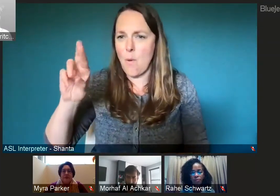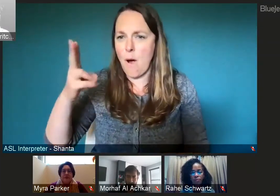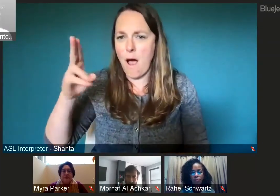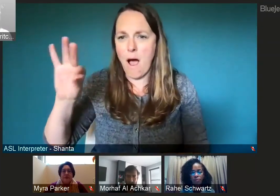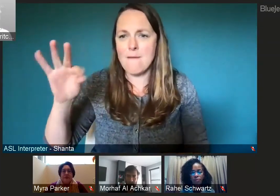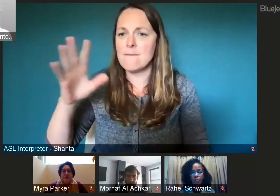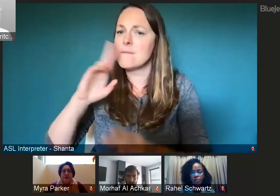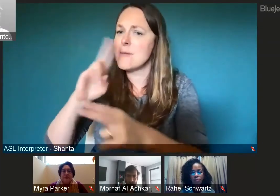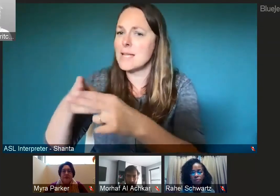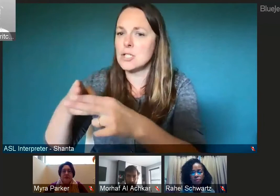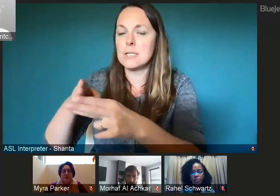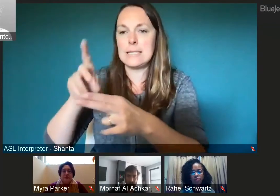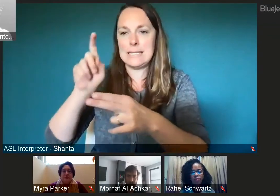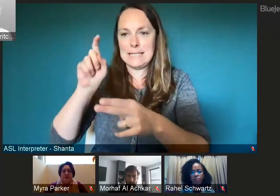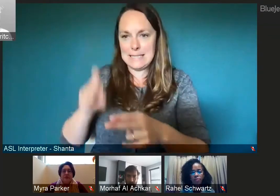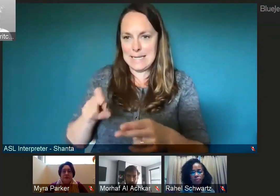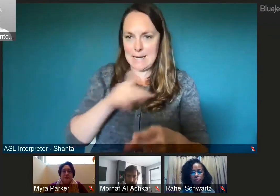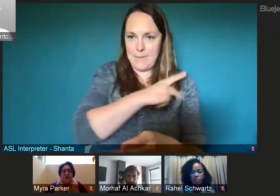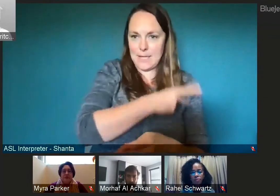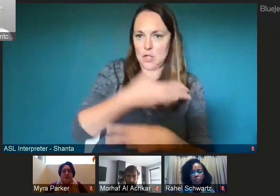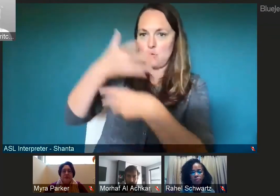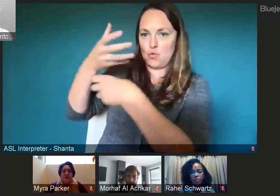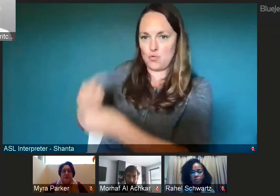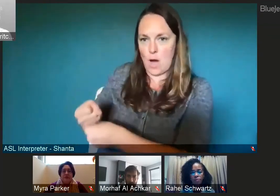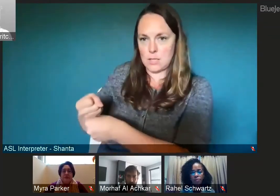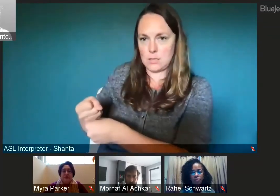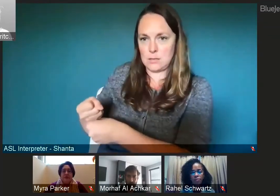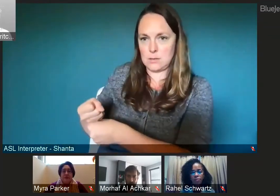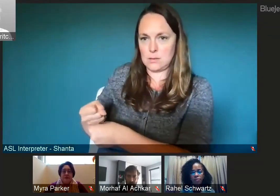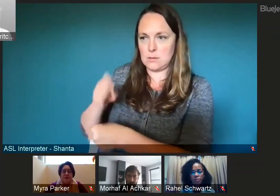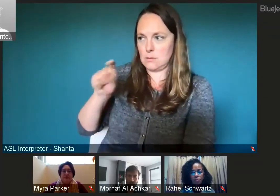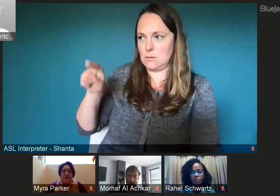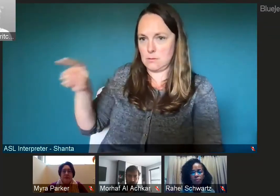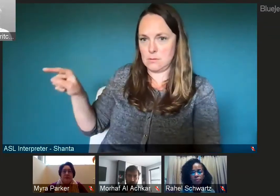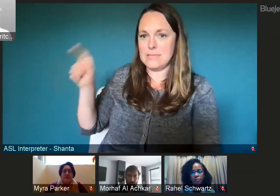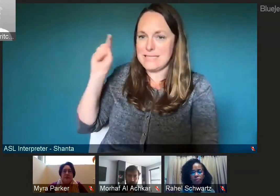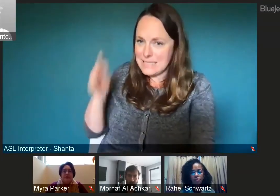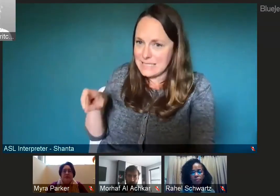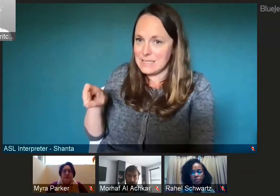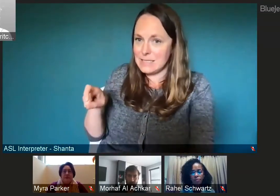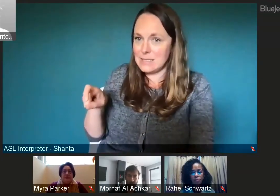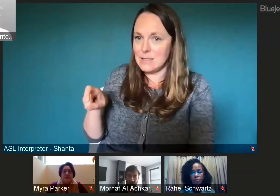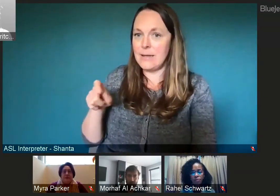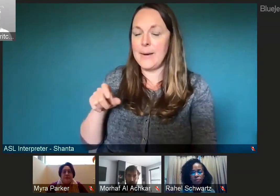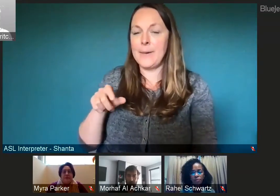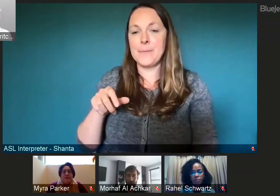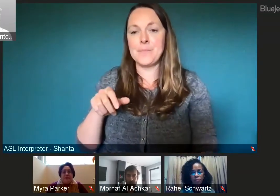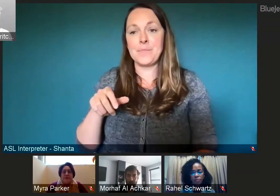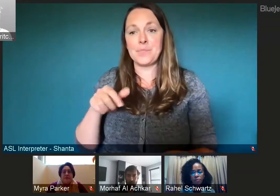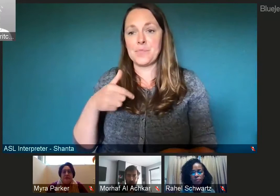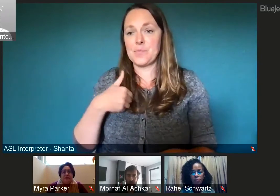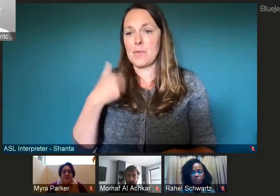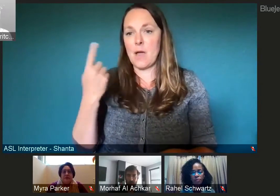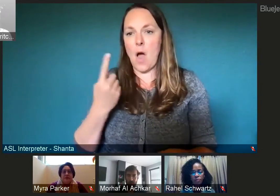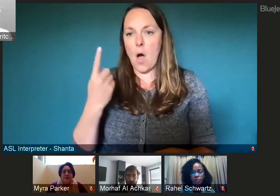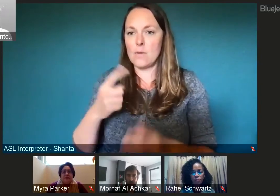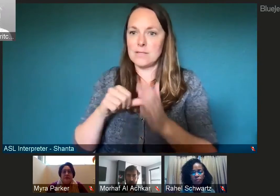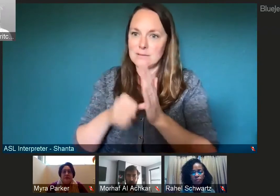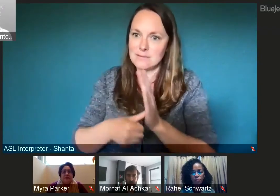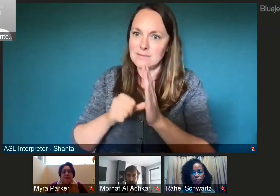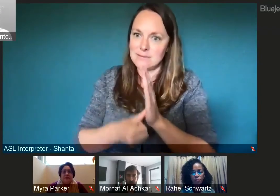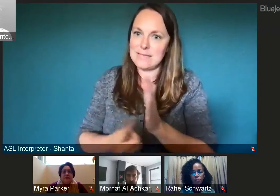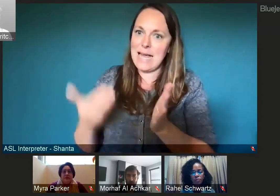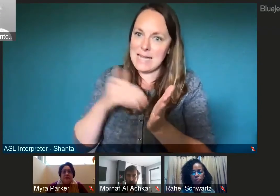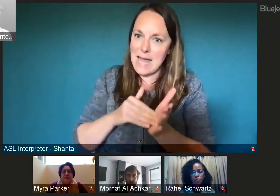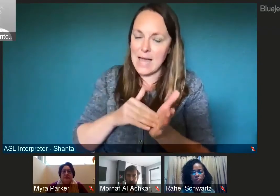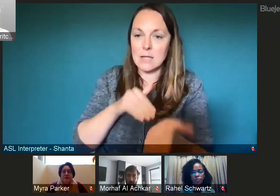need trusted people. We need trusted people we can trust, and that. I'm always singing this song. Doctors